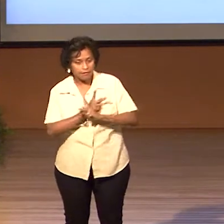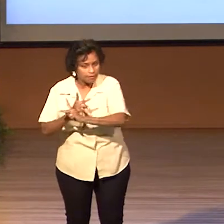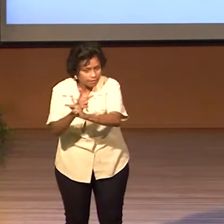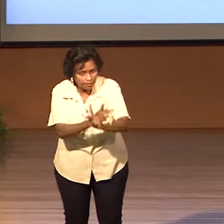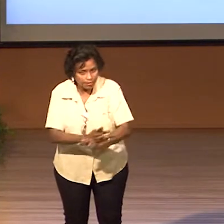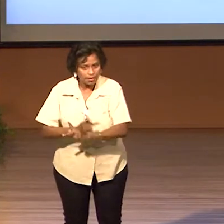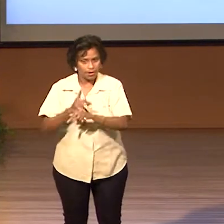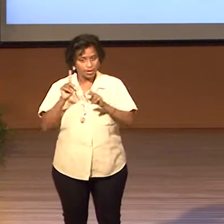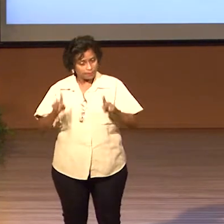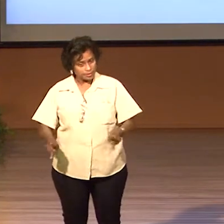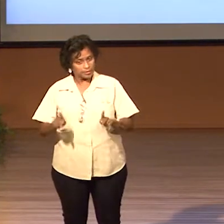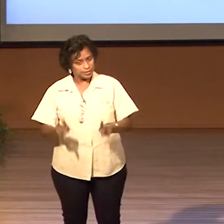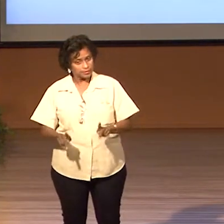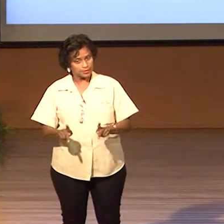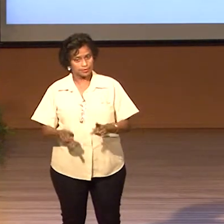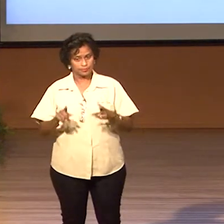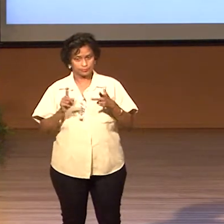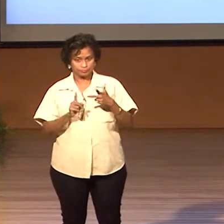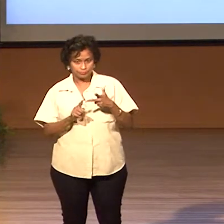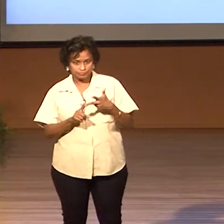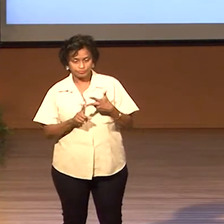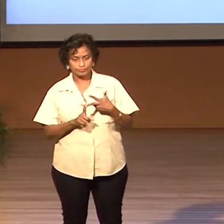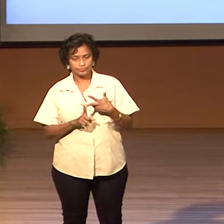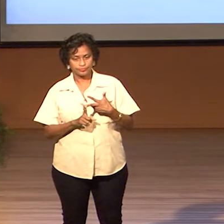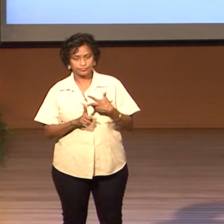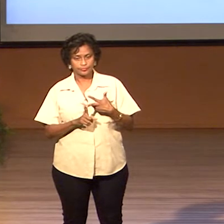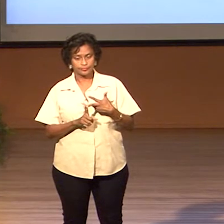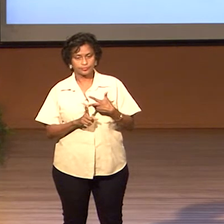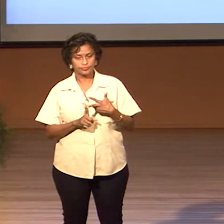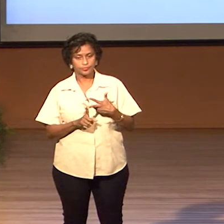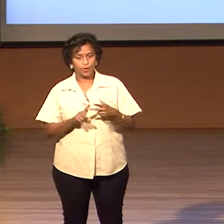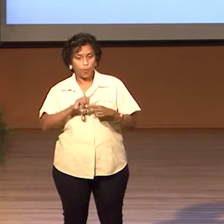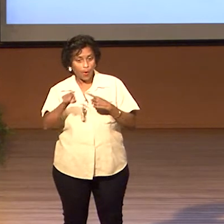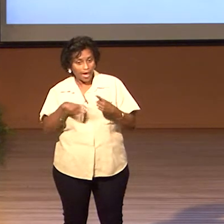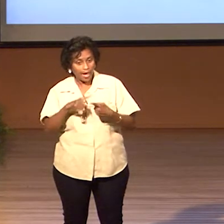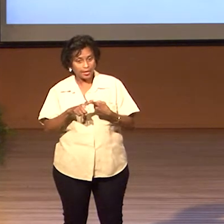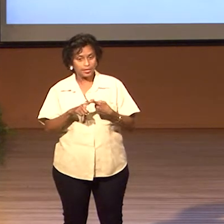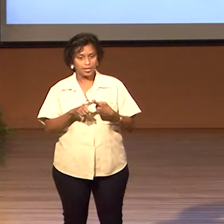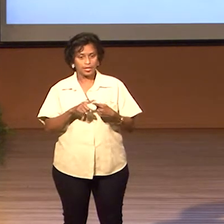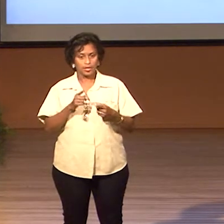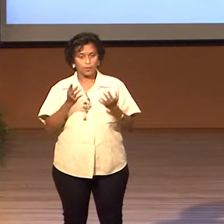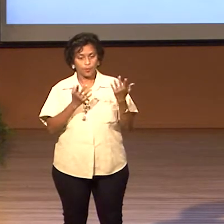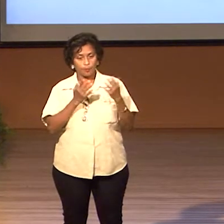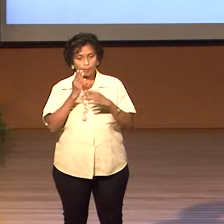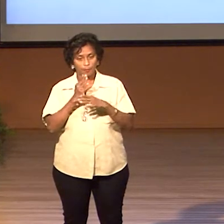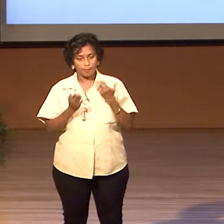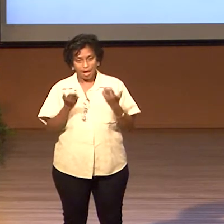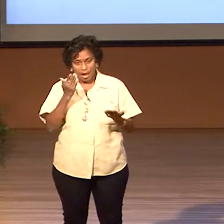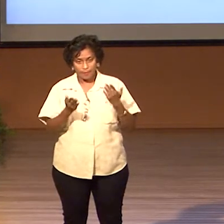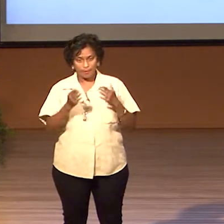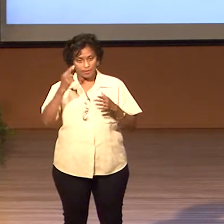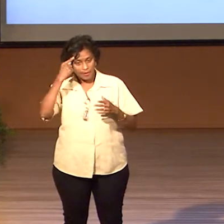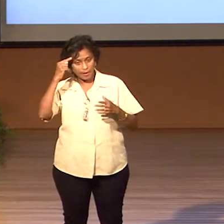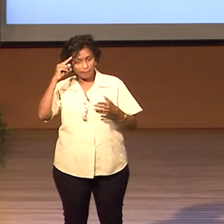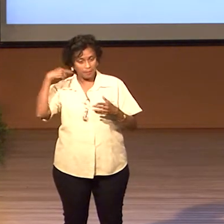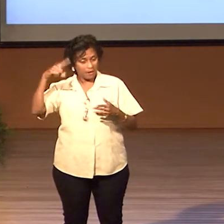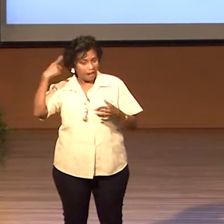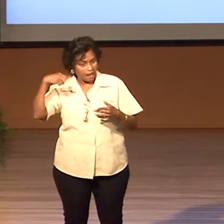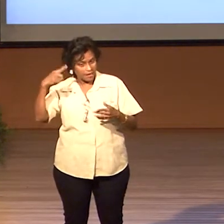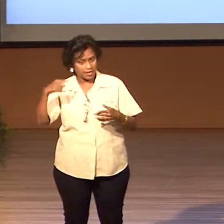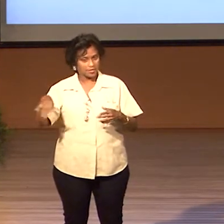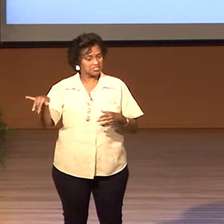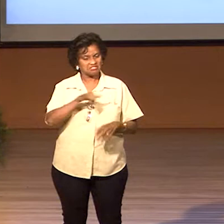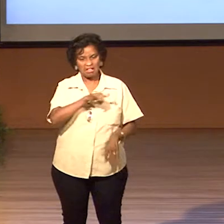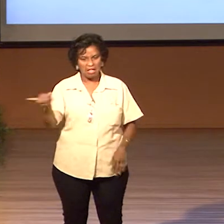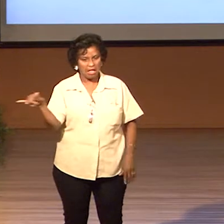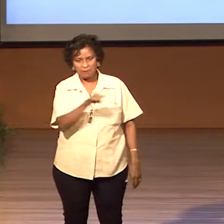by speciesism, the idea that when you become mentally ill, you become more like an animal. And therefore, again, you become